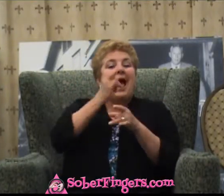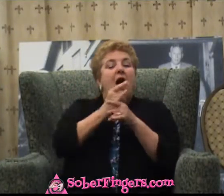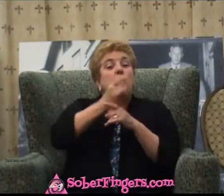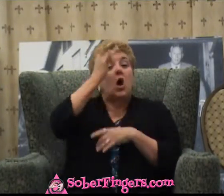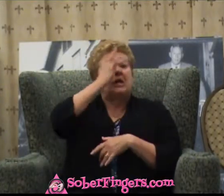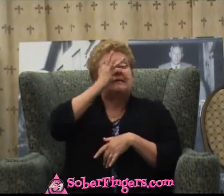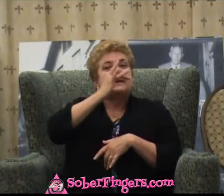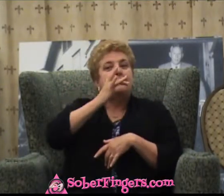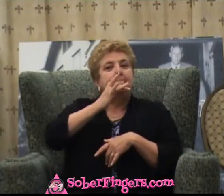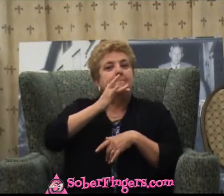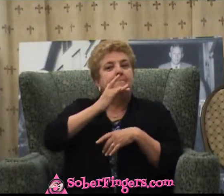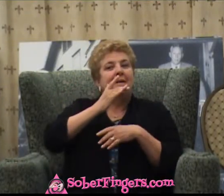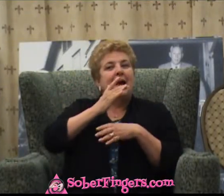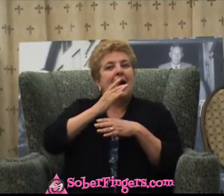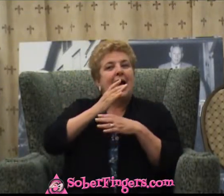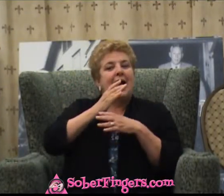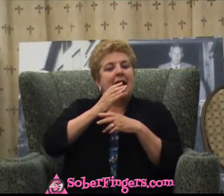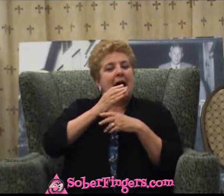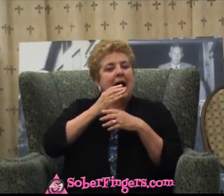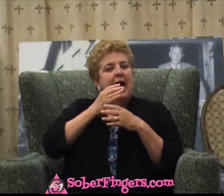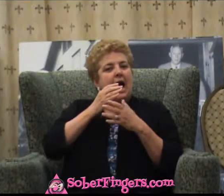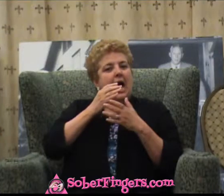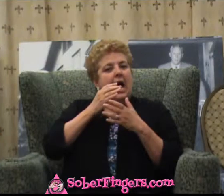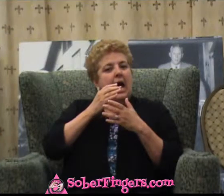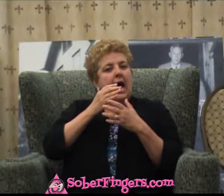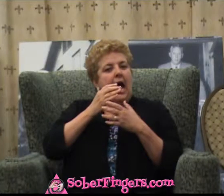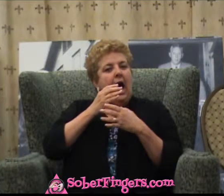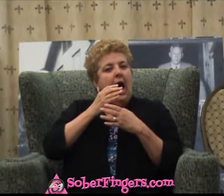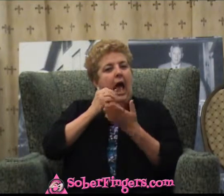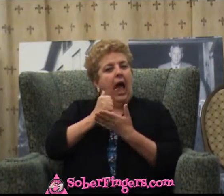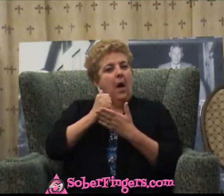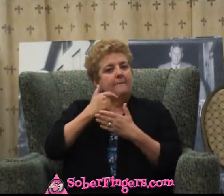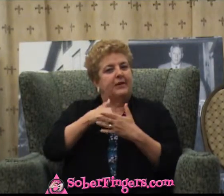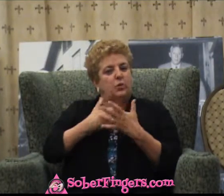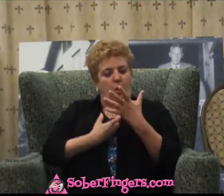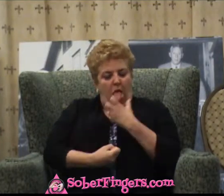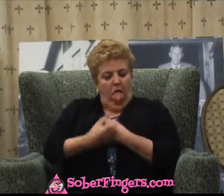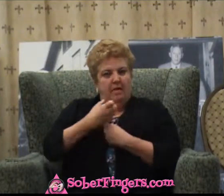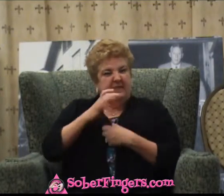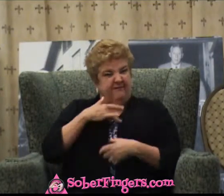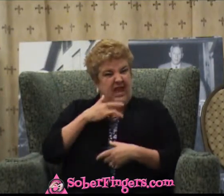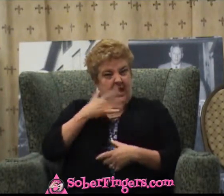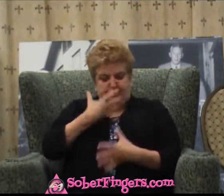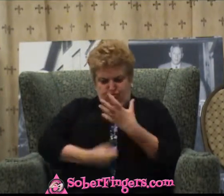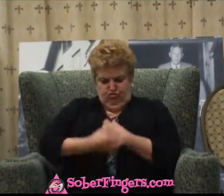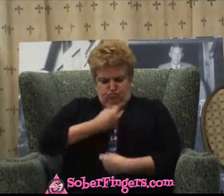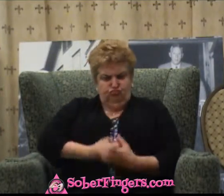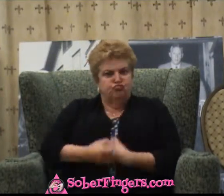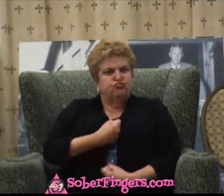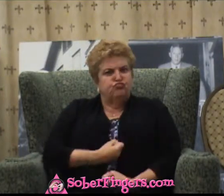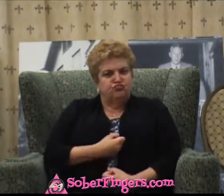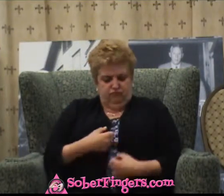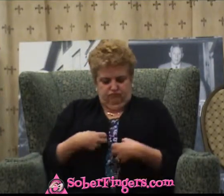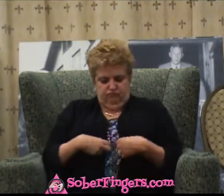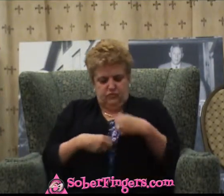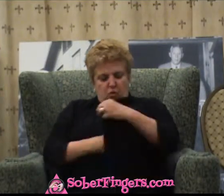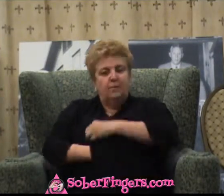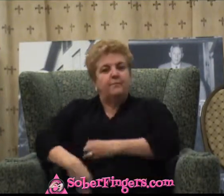those feelings that I had at bay. They quieted the beast that was inside of me, and in many ways saved my life.